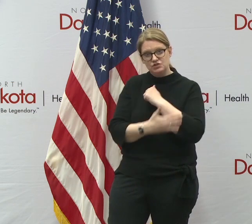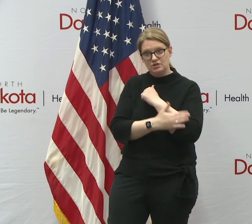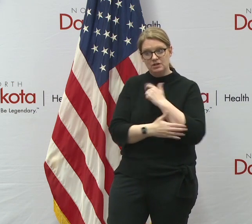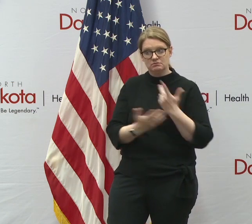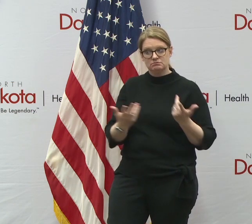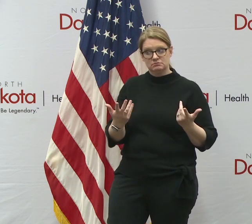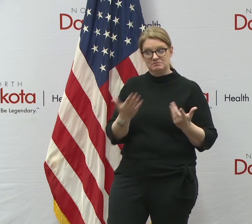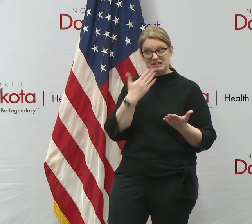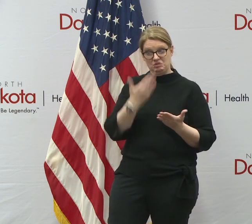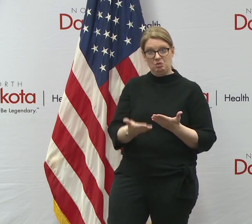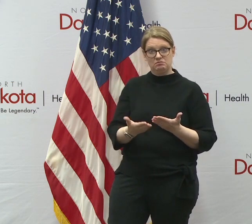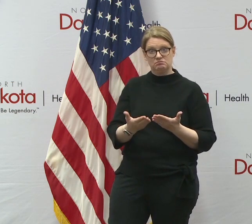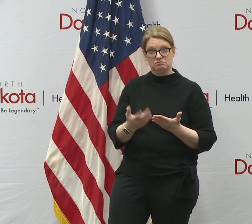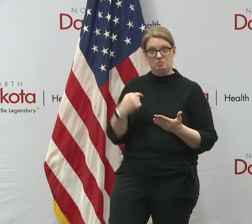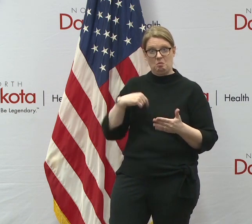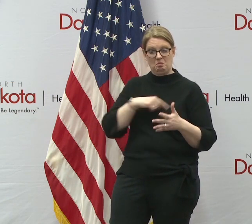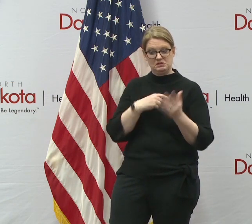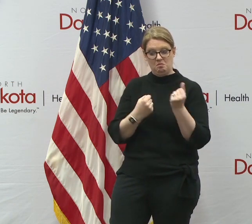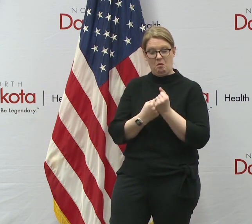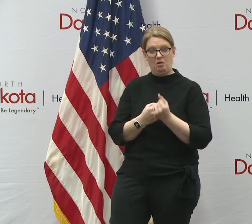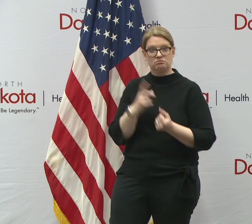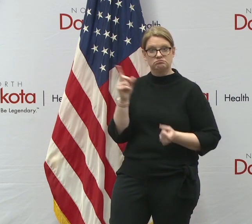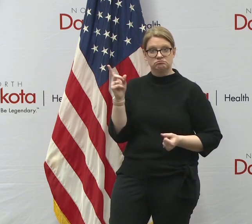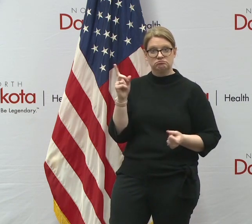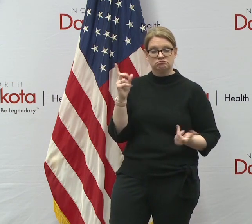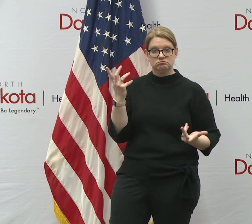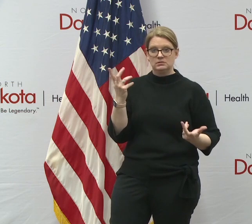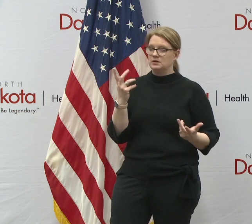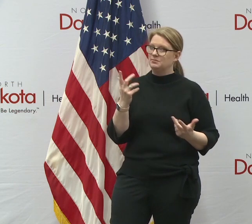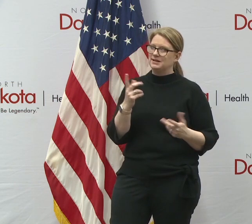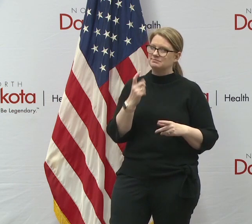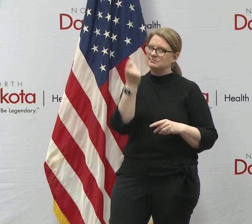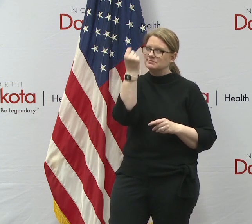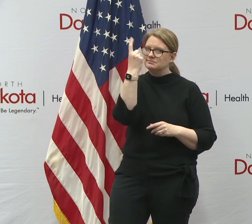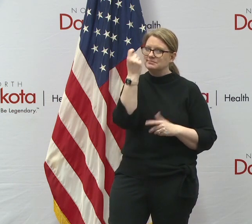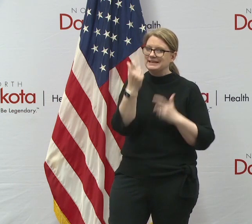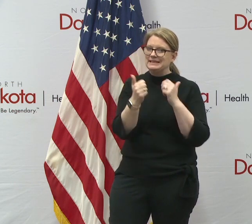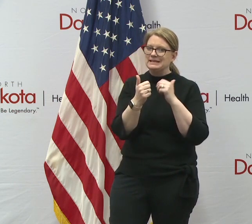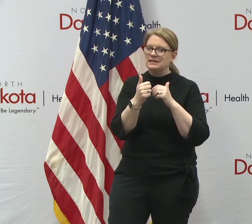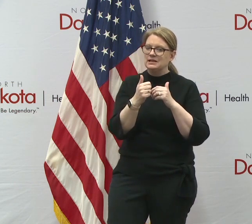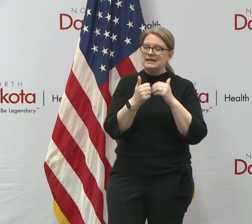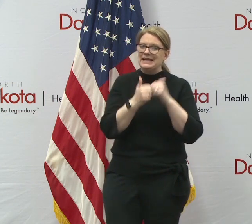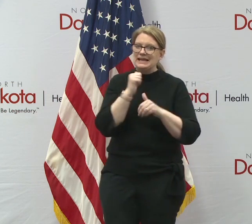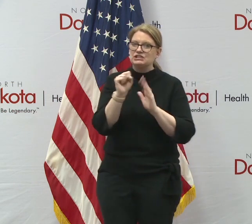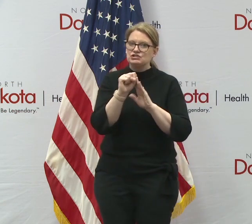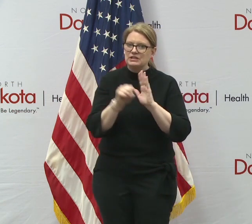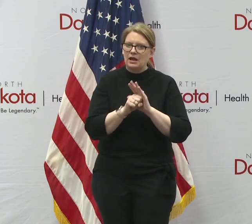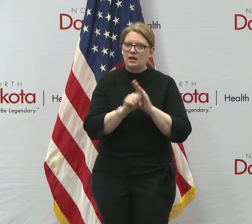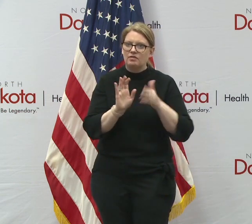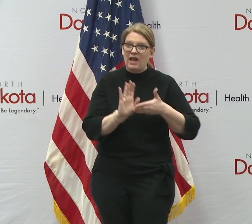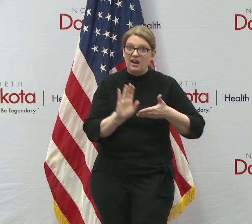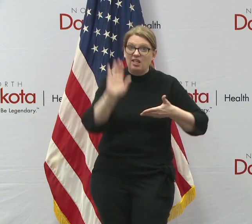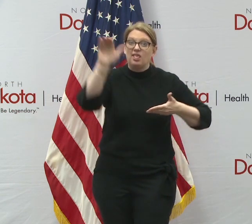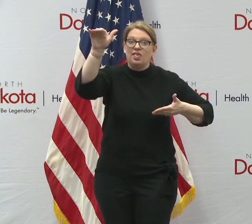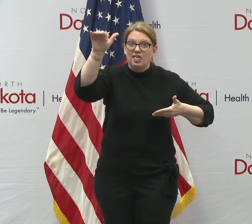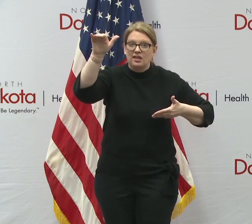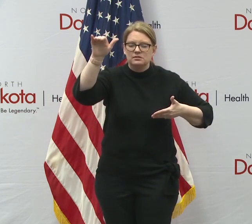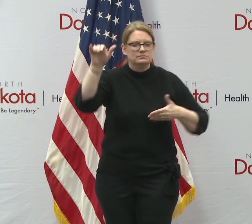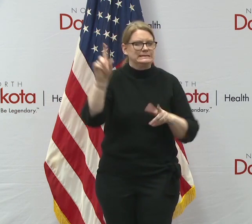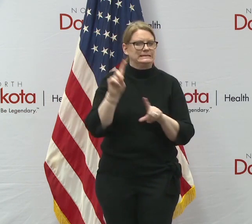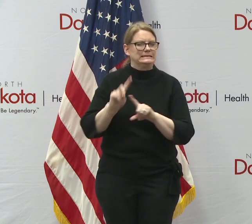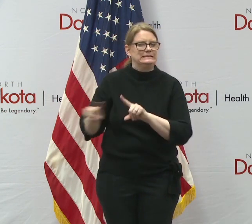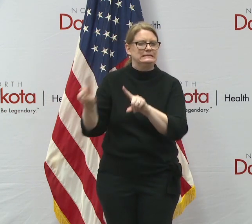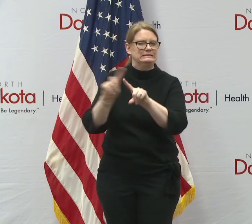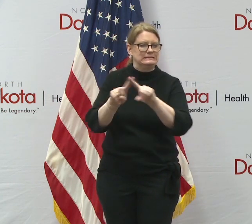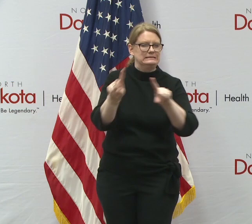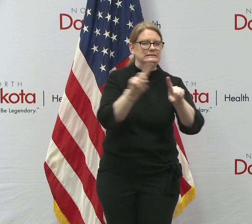guidance, which we support, but it's not, each state's going to have their own, the peaks will vary by each state, and that's why we have to look at our